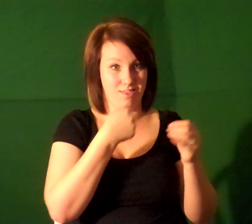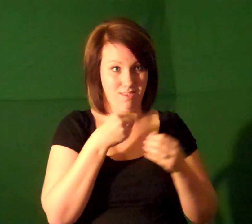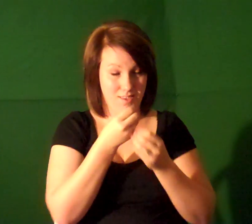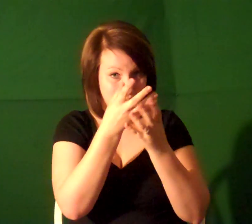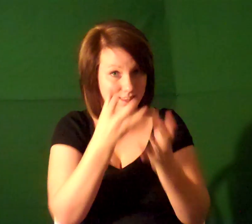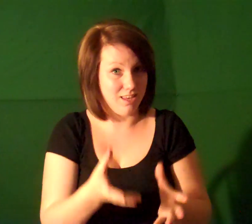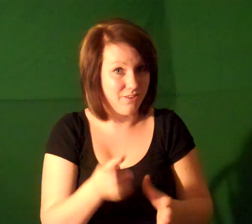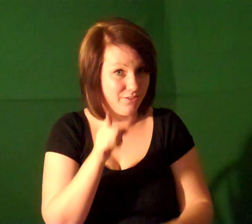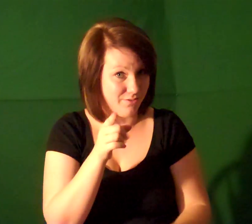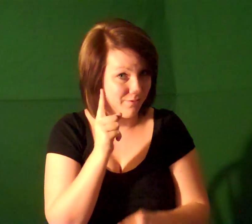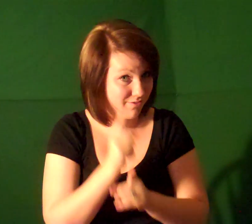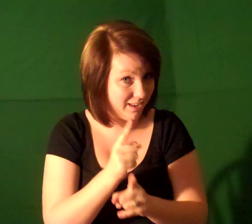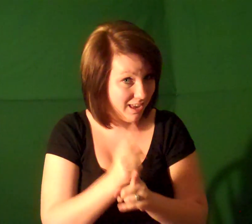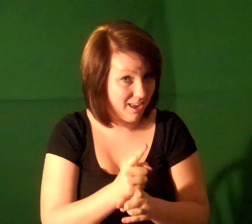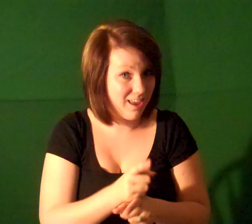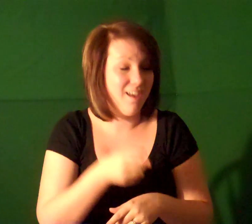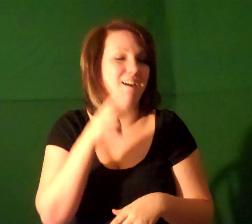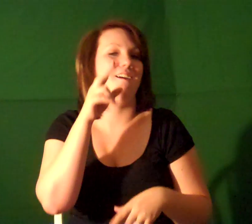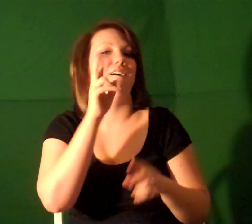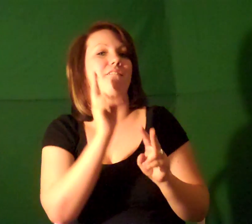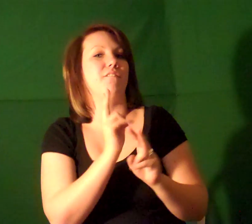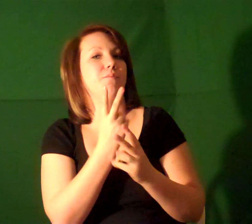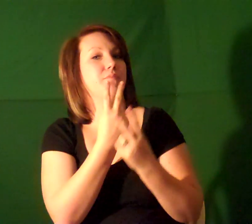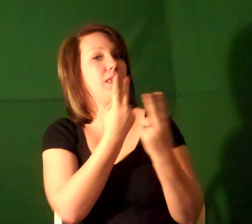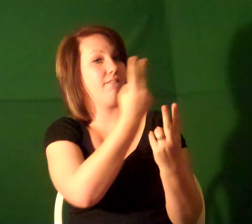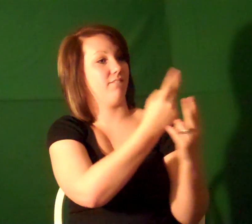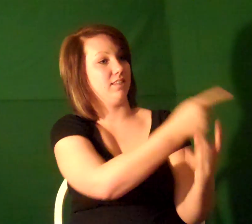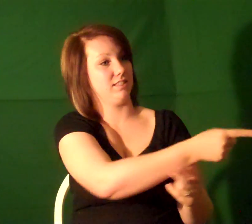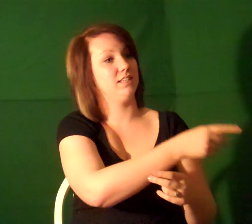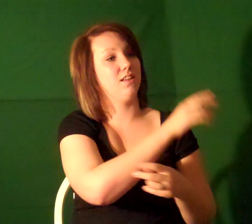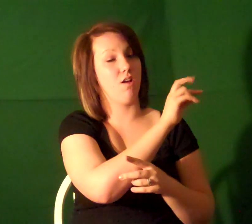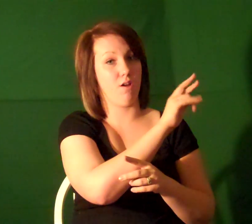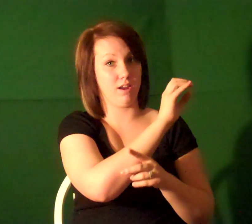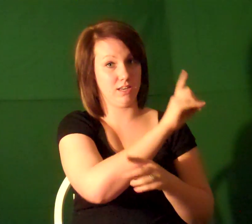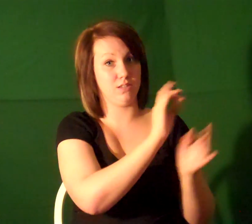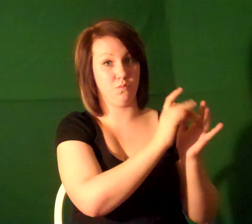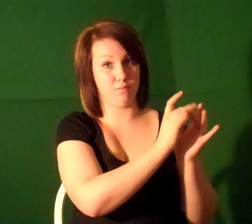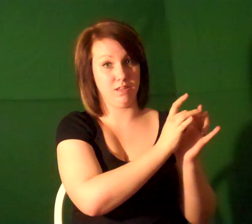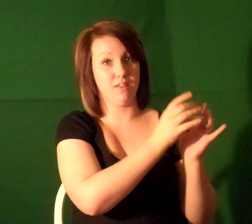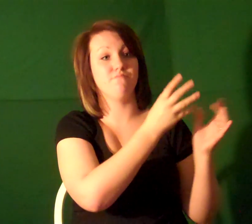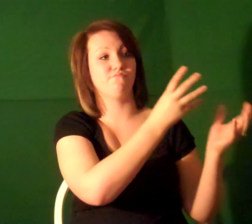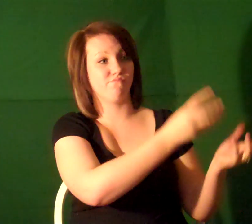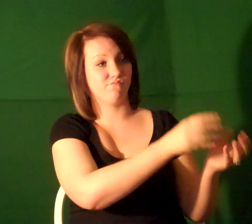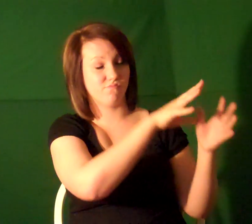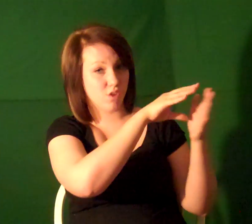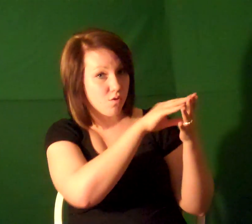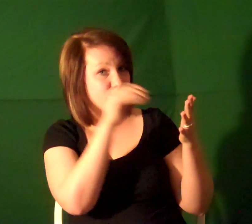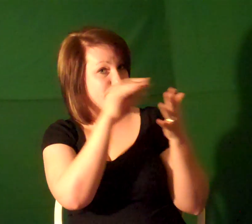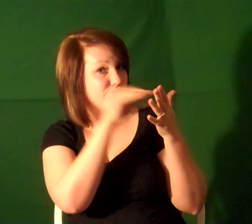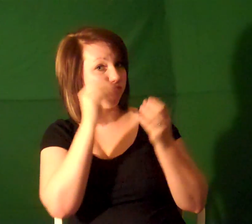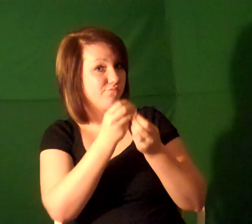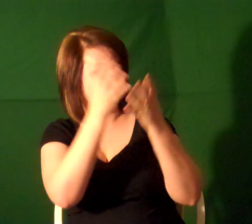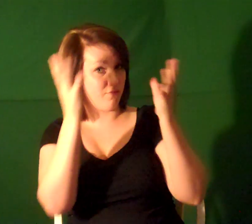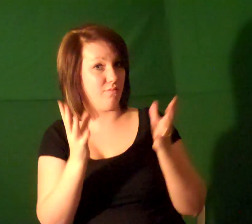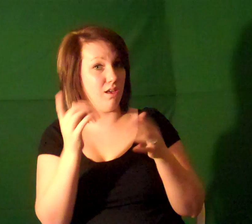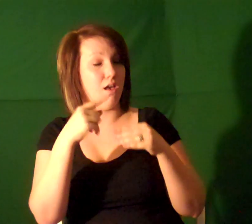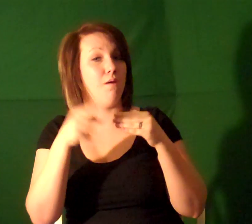Okay, so make sure you visit RID's website. Make sure you start finding out information about the NIC test. And again, there are